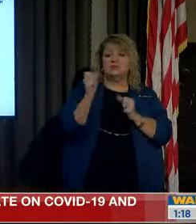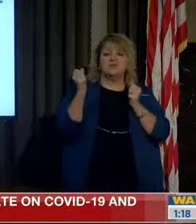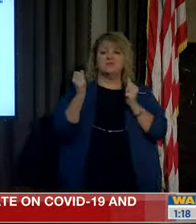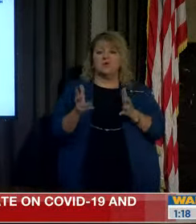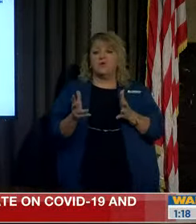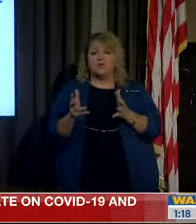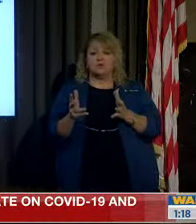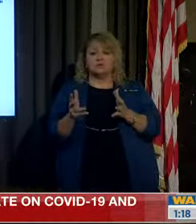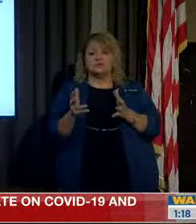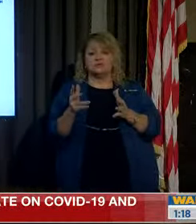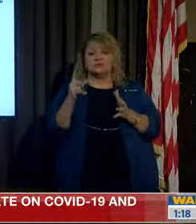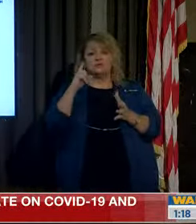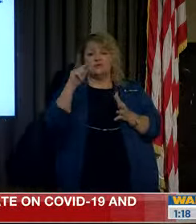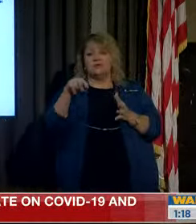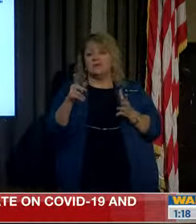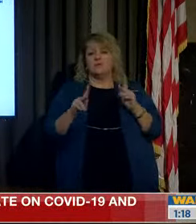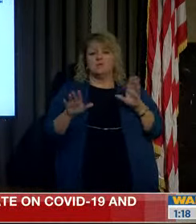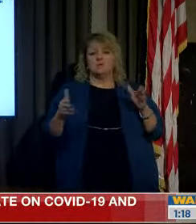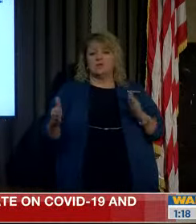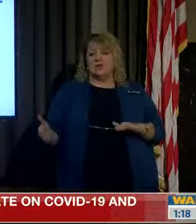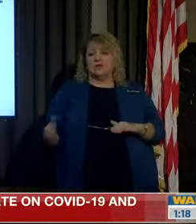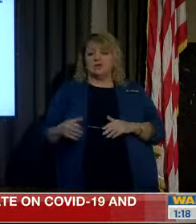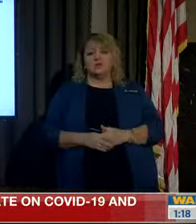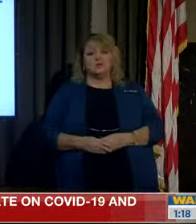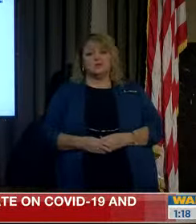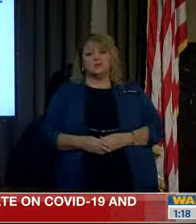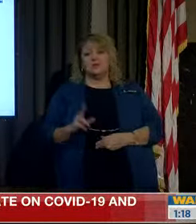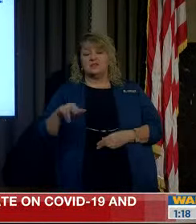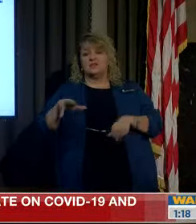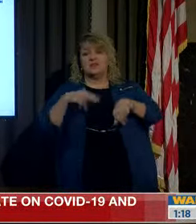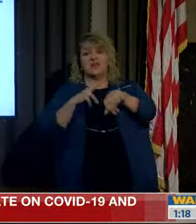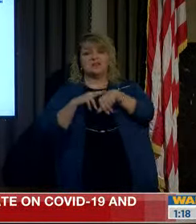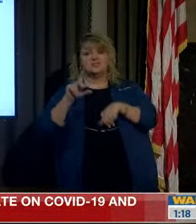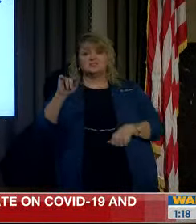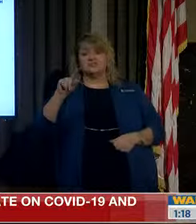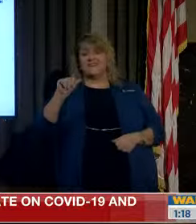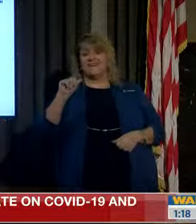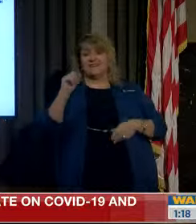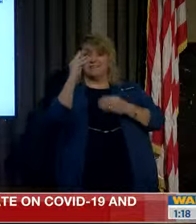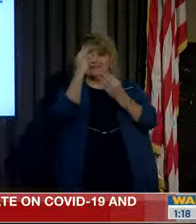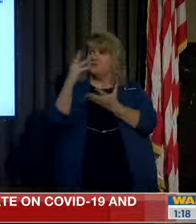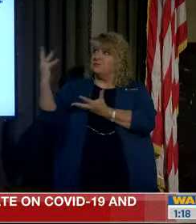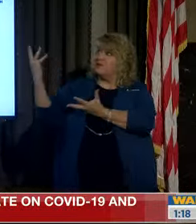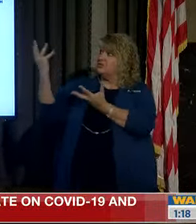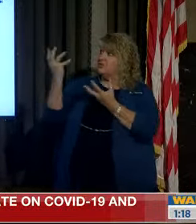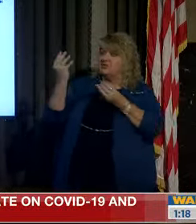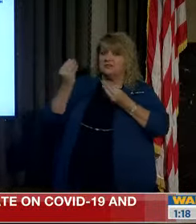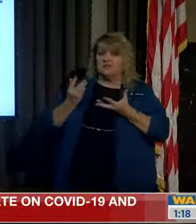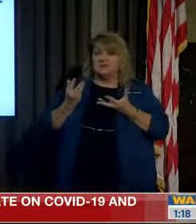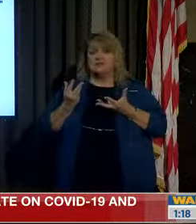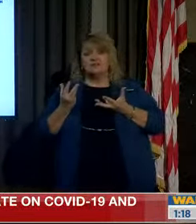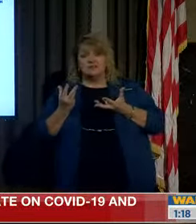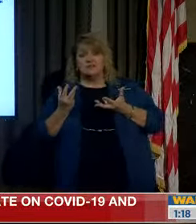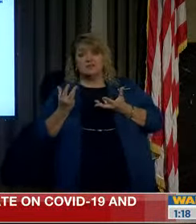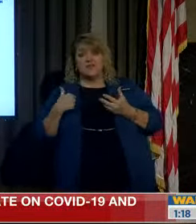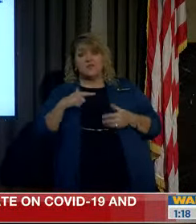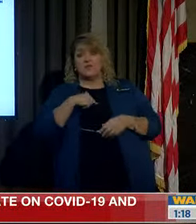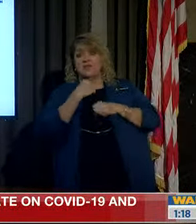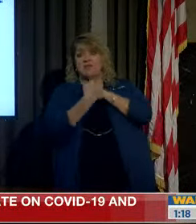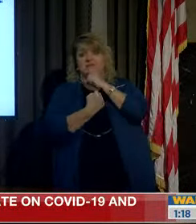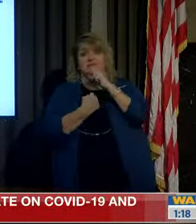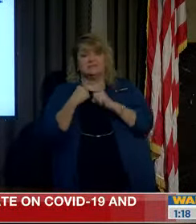mortality for the people of the state. There was national data that came out just a couple of days ago that showed we have suffered throughout